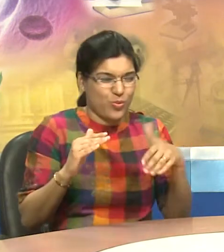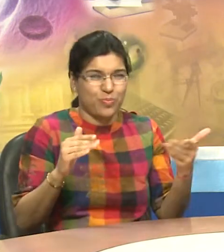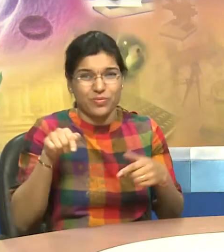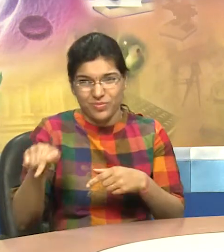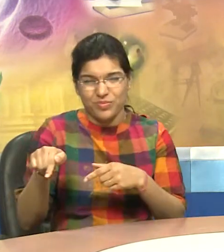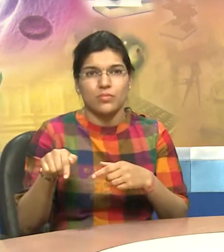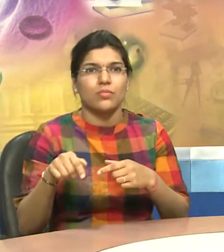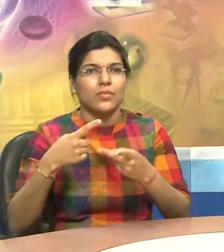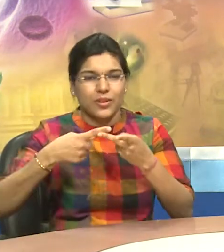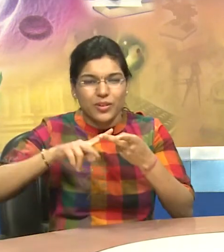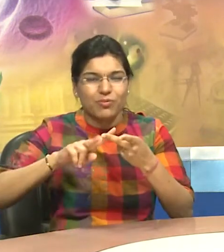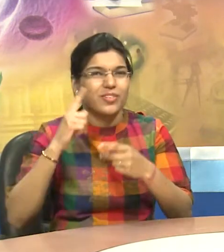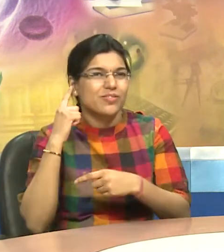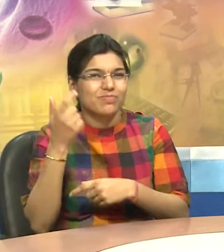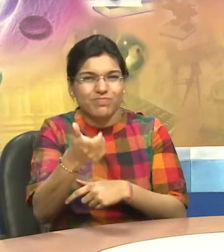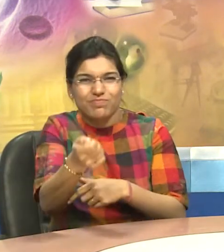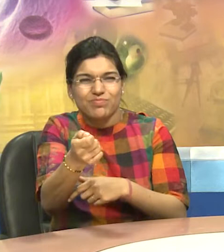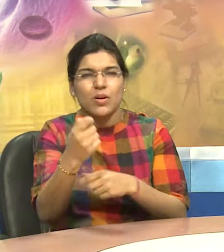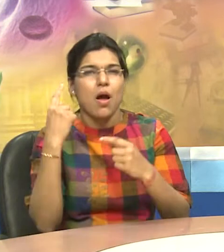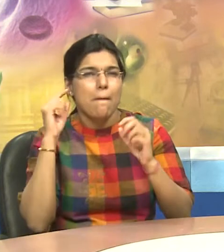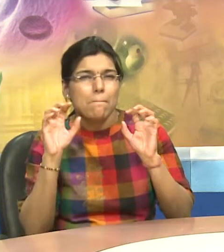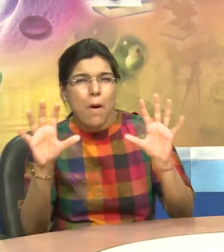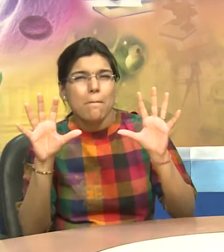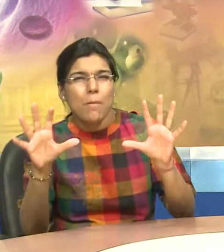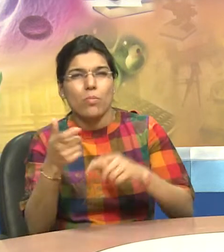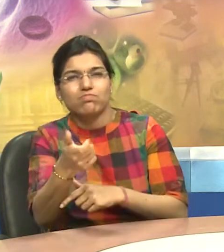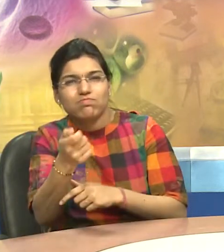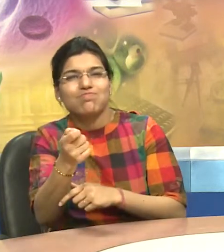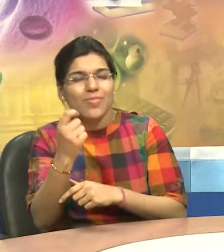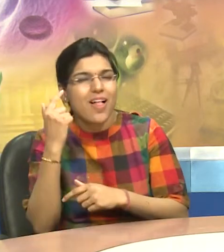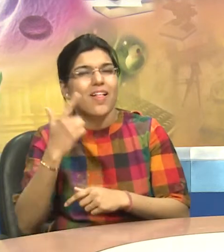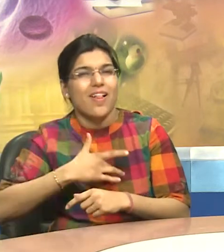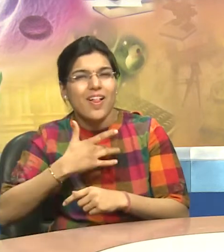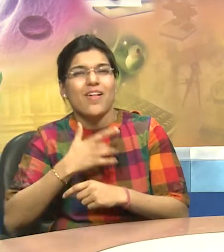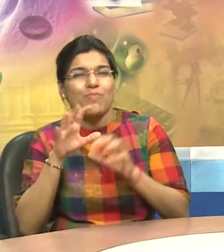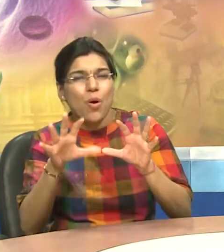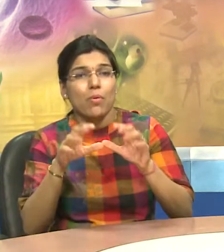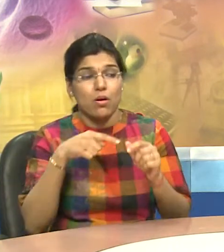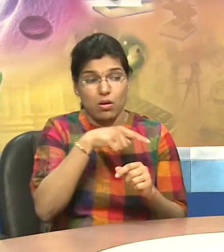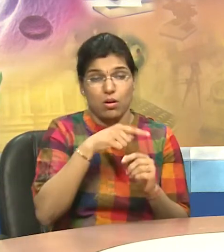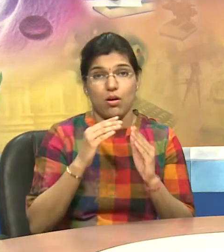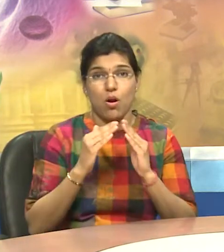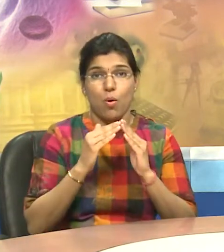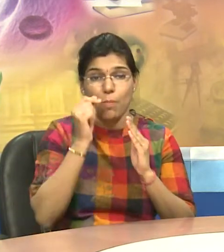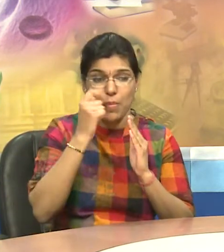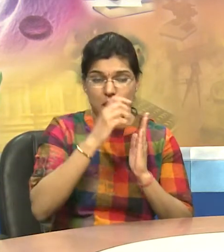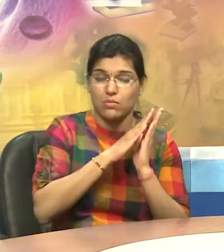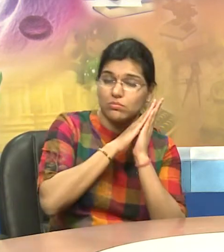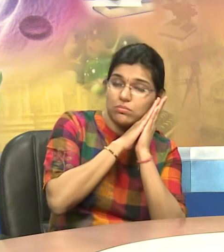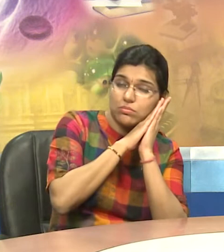The neighbors in between has loud speakers play music in their home, but